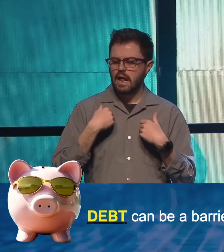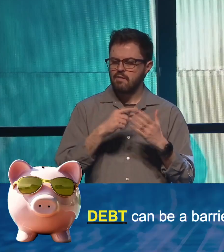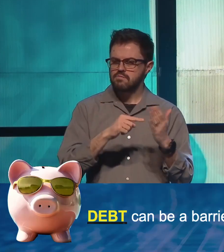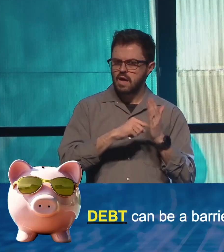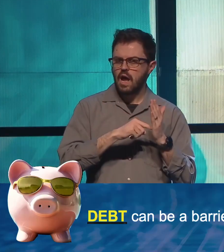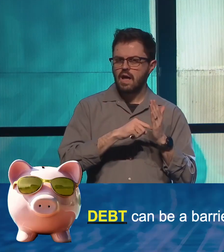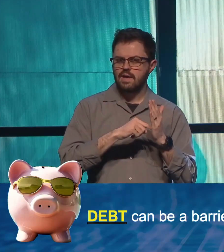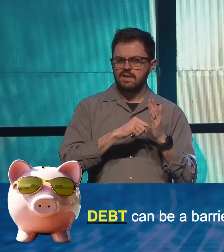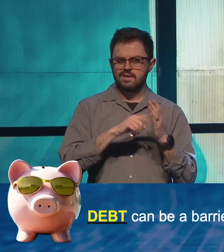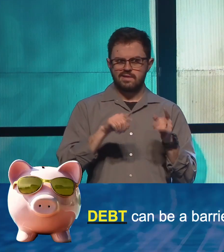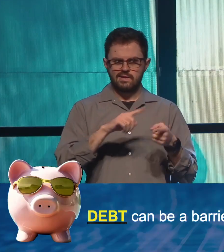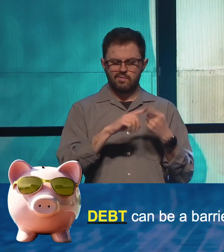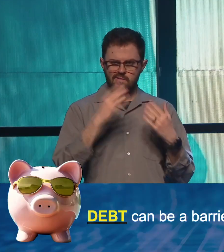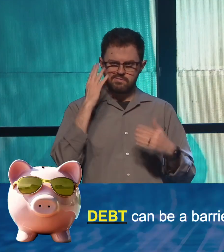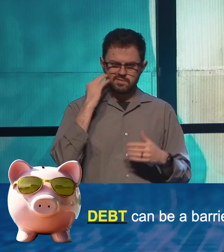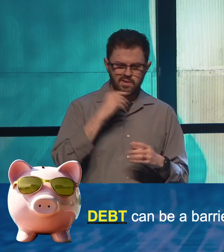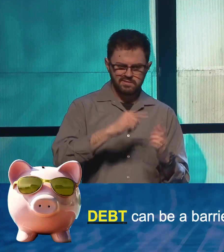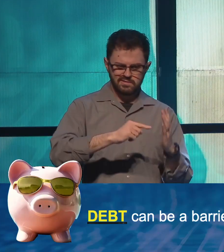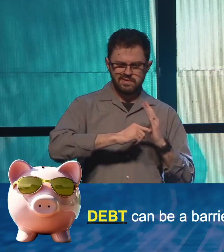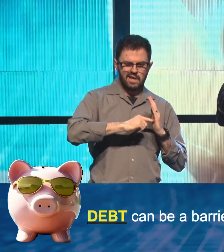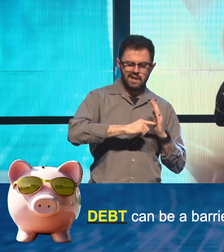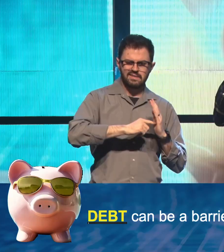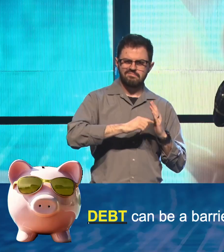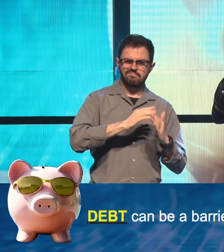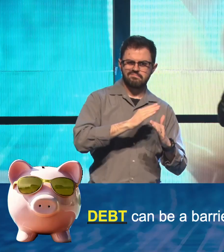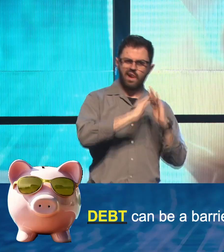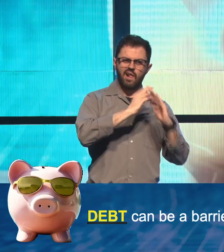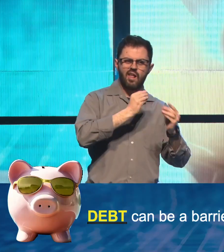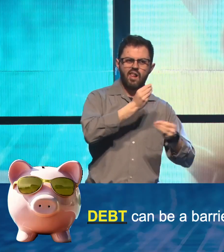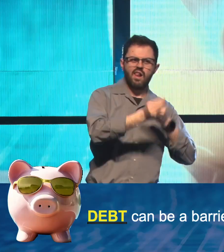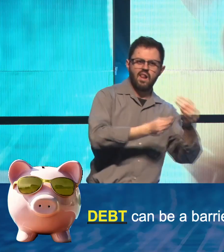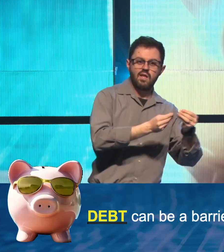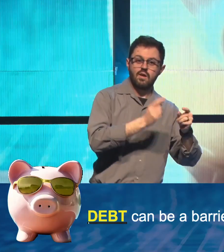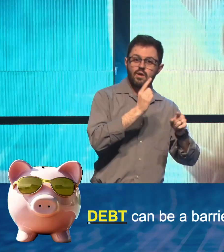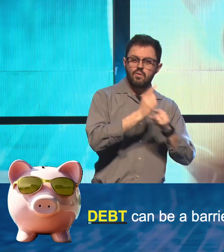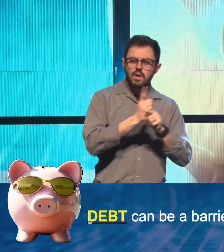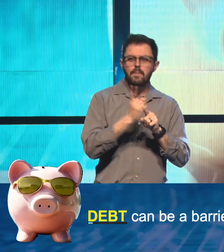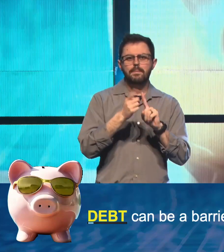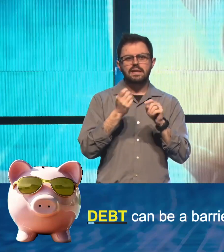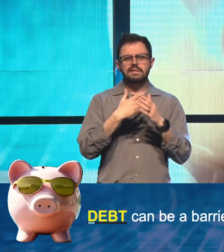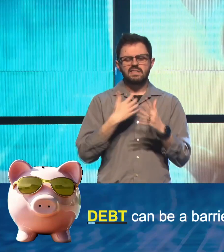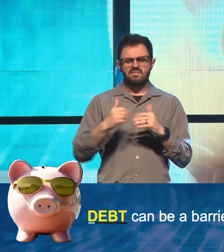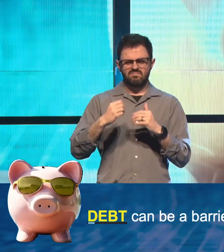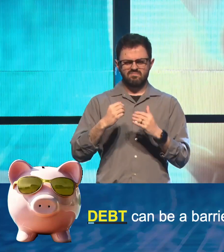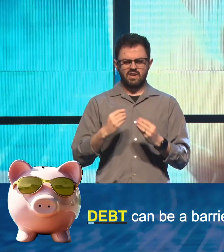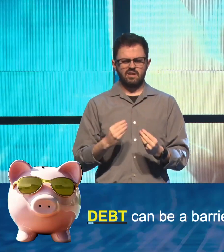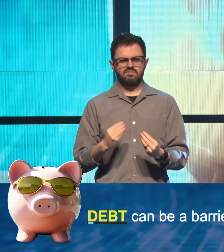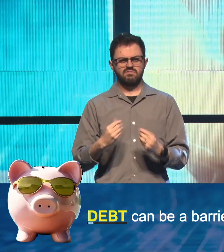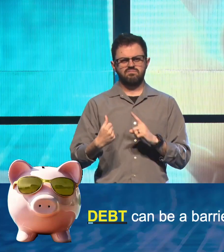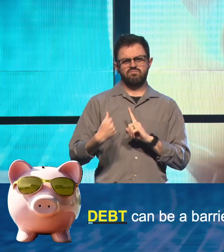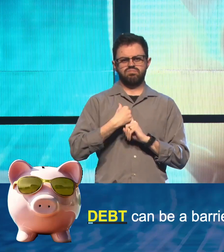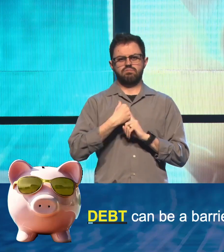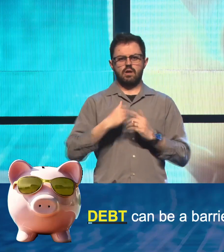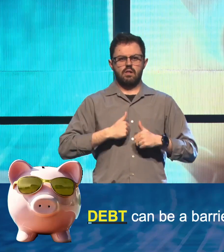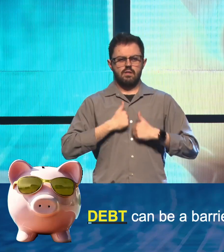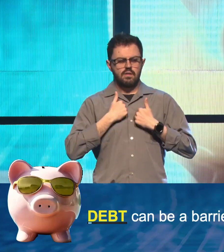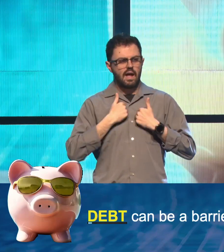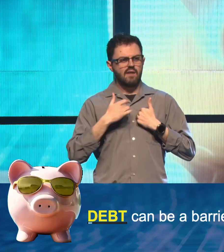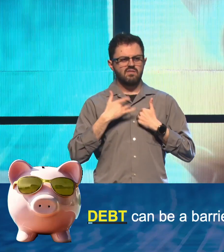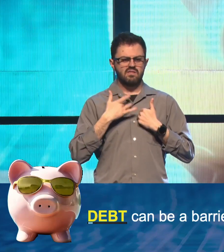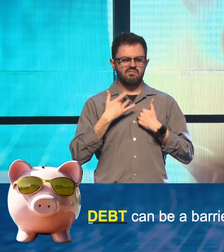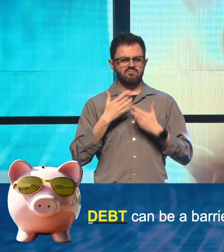be a barrier to generosity because debt kind of gets into our lives and it kind of chokes us out a little bit, right?